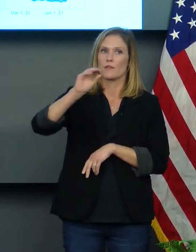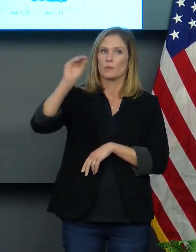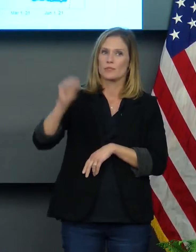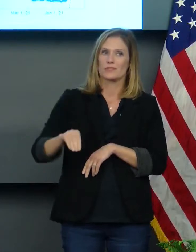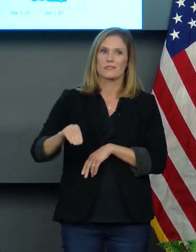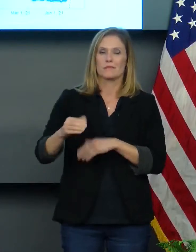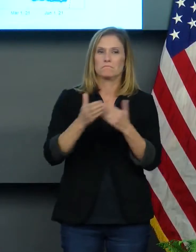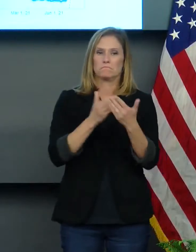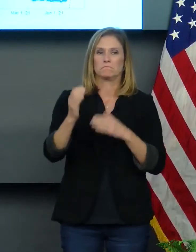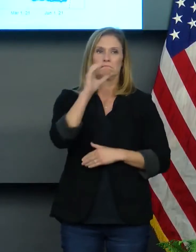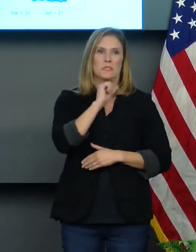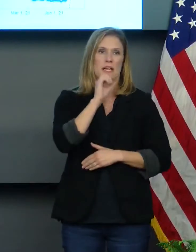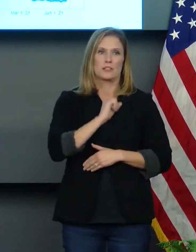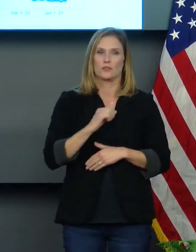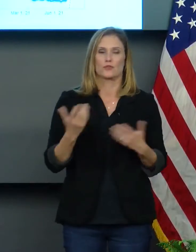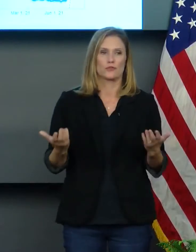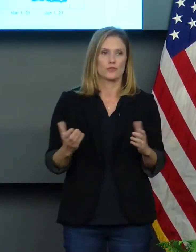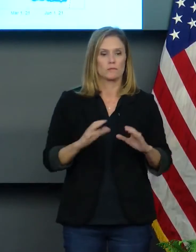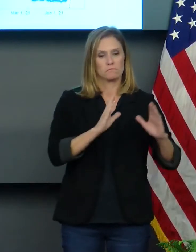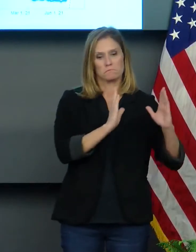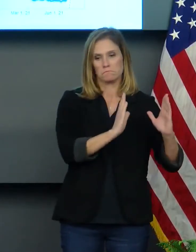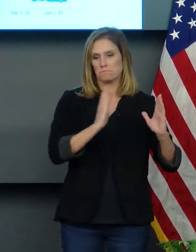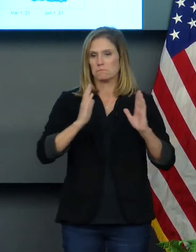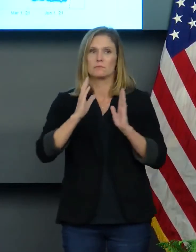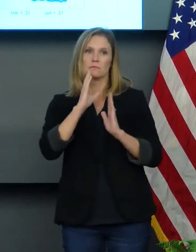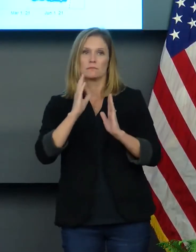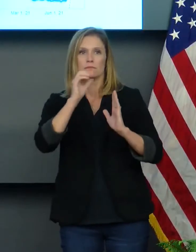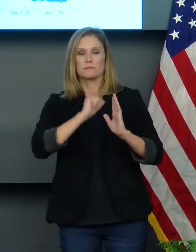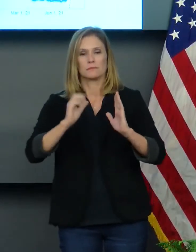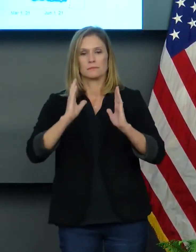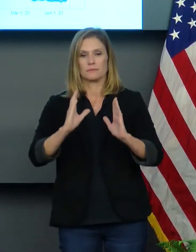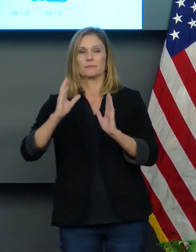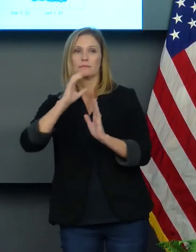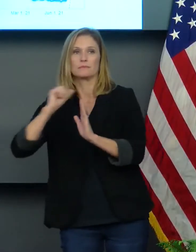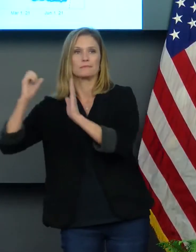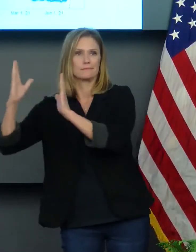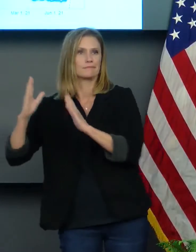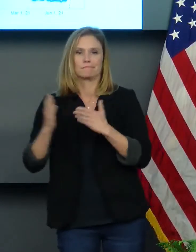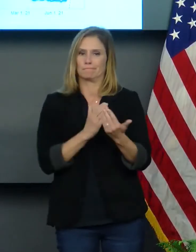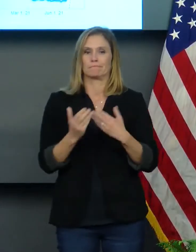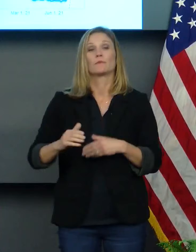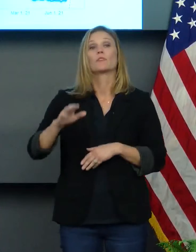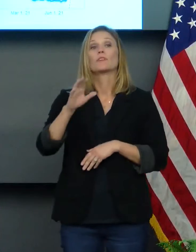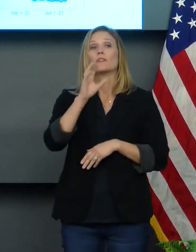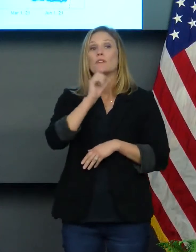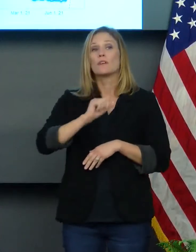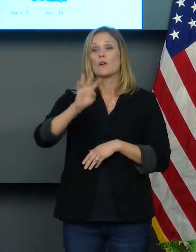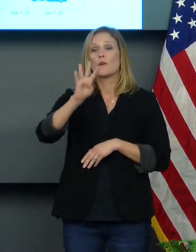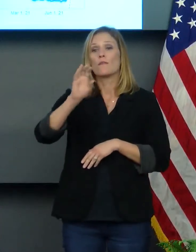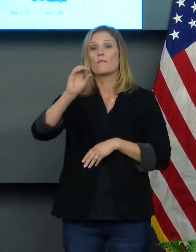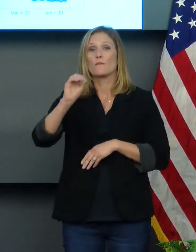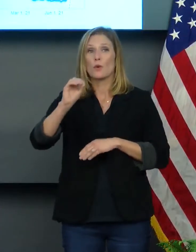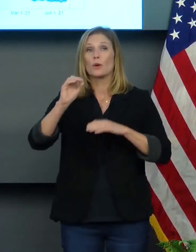age groups. In individuals below the age of 40, it has increased